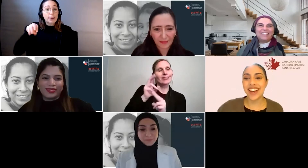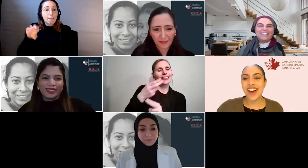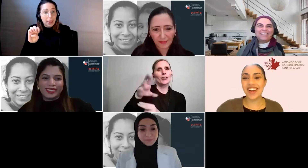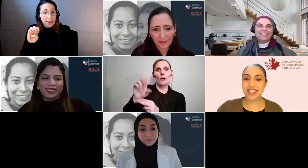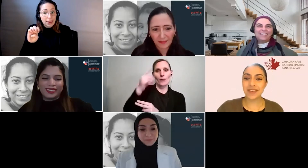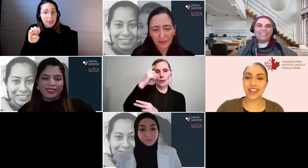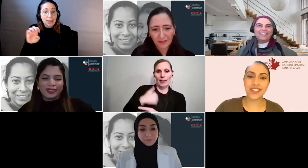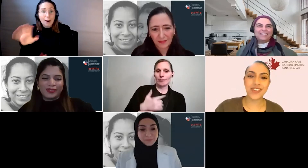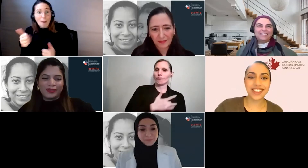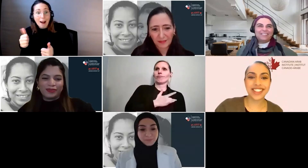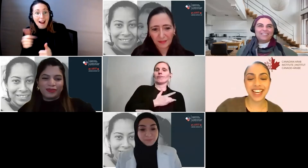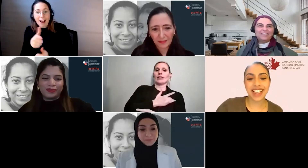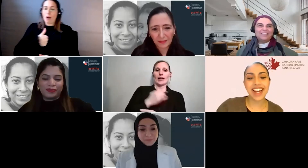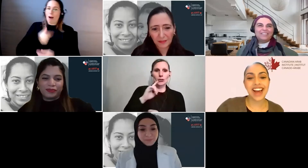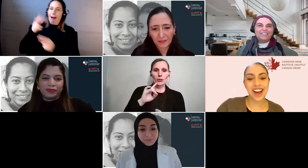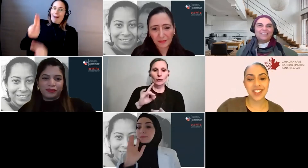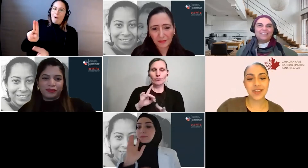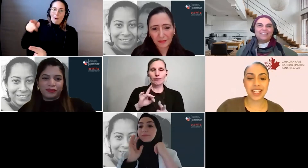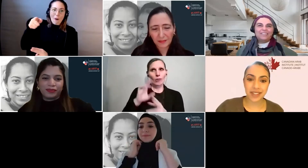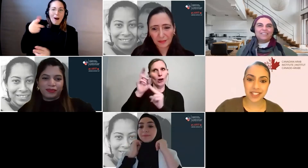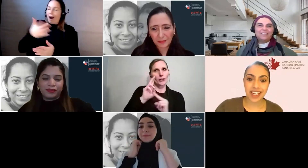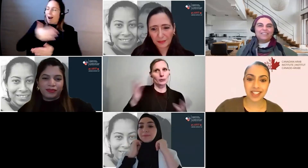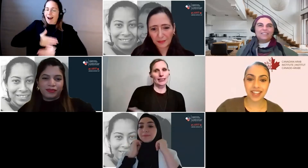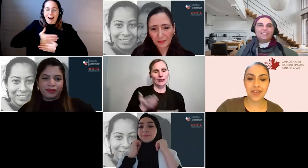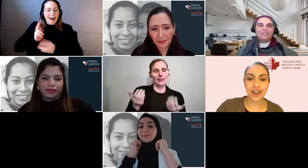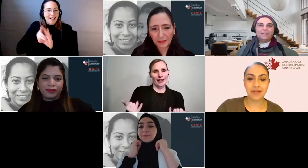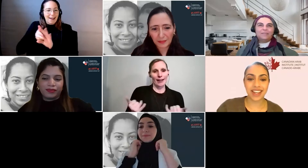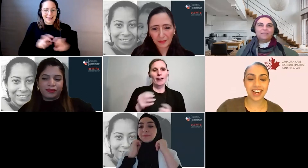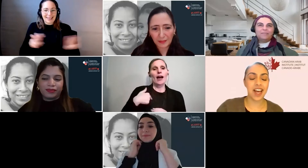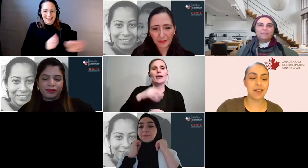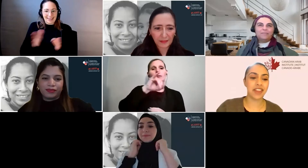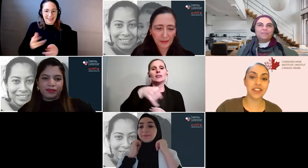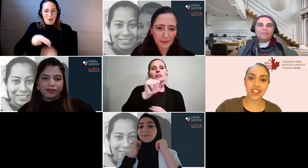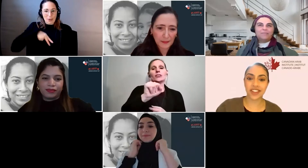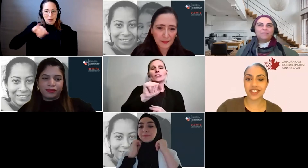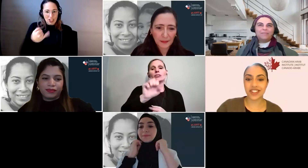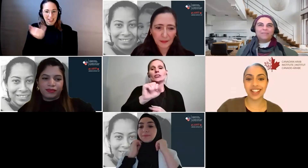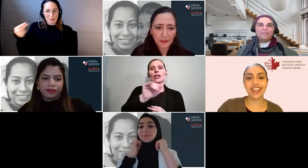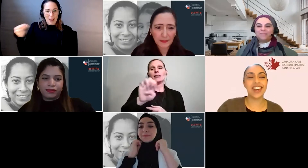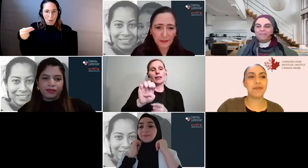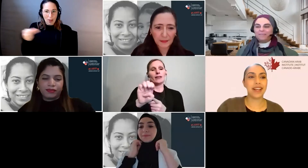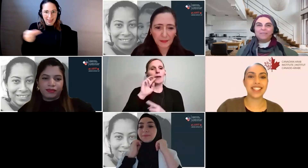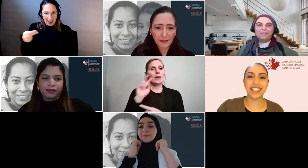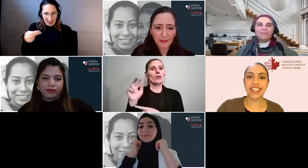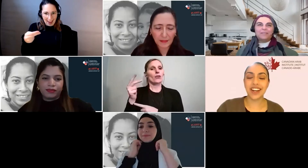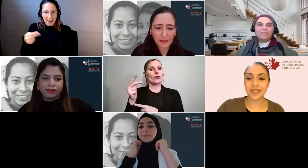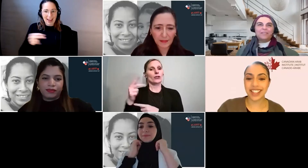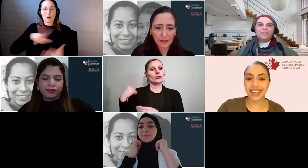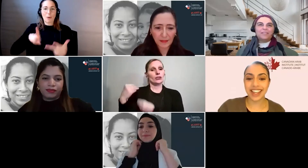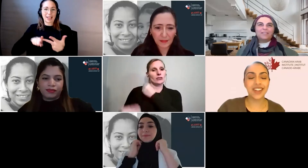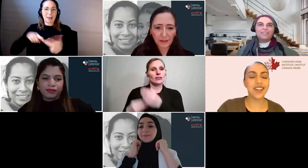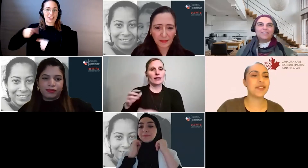be on this panel with you all today. So my name is Jasmine Hawamde. I'm a third generation Palestinian